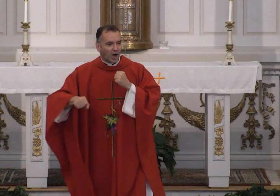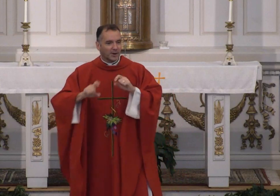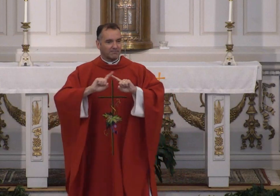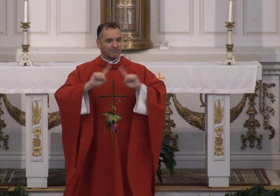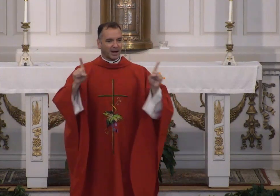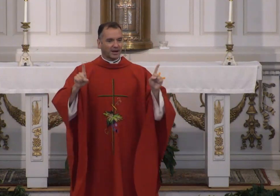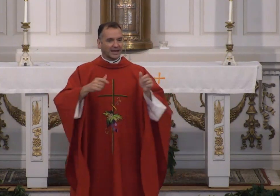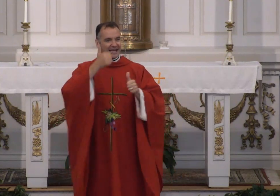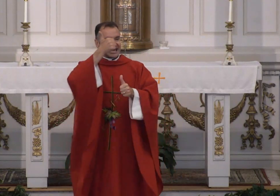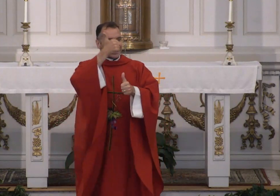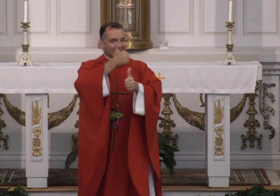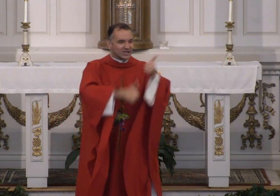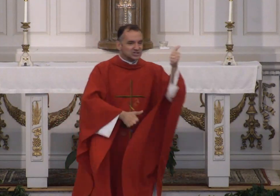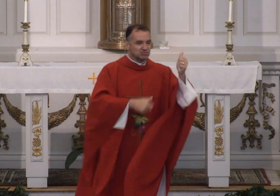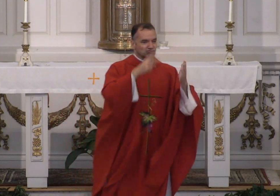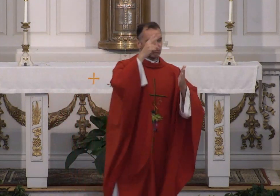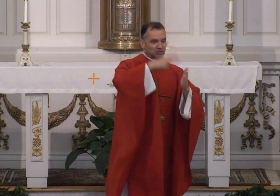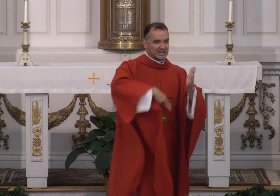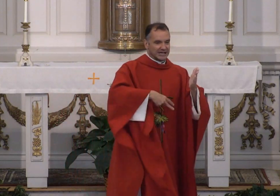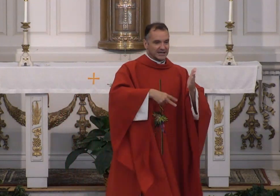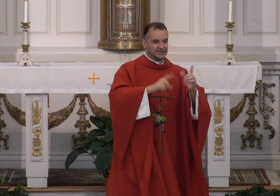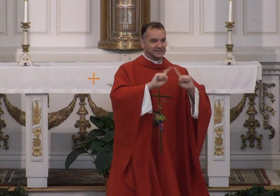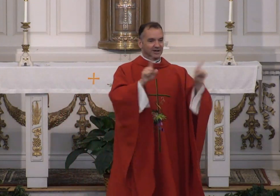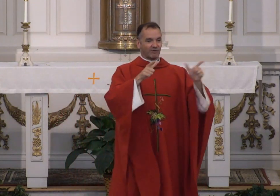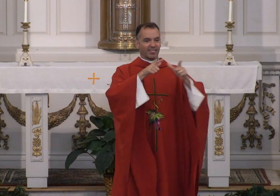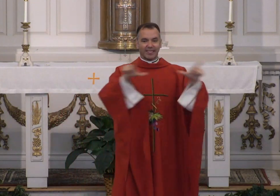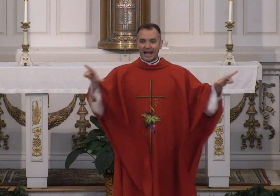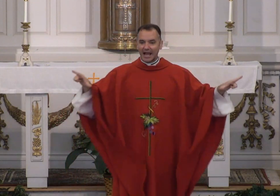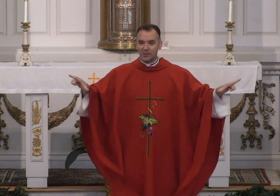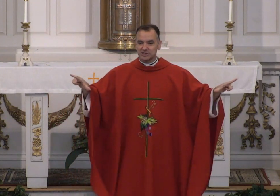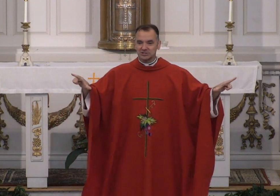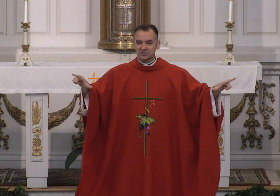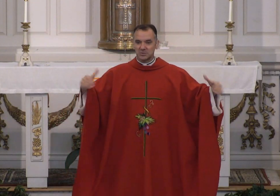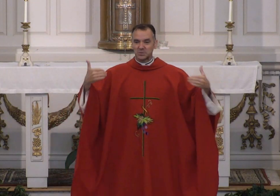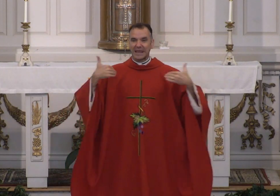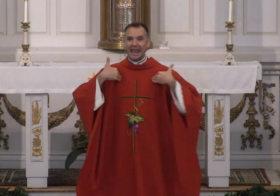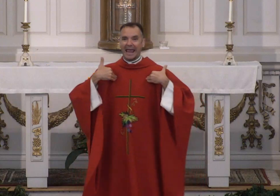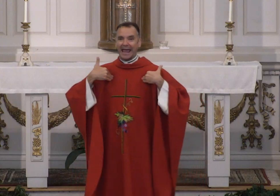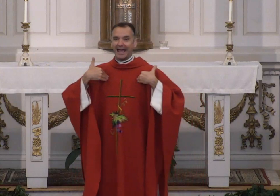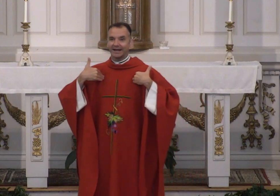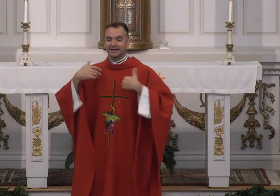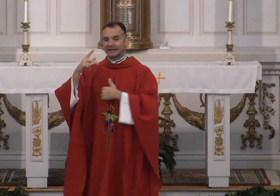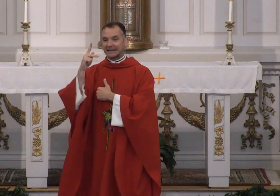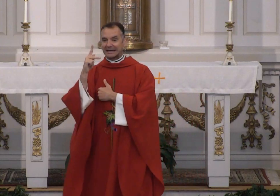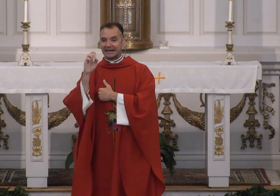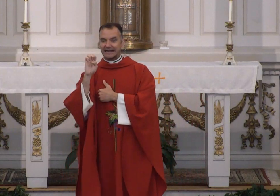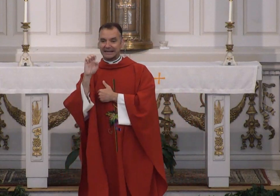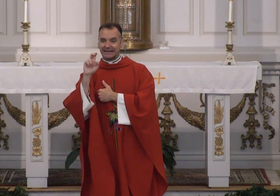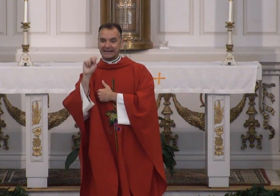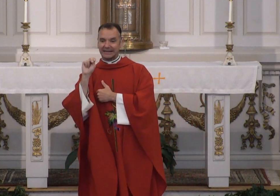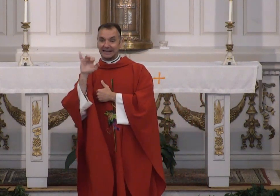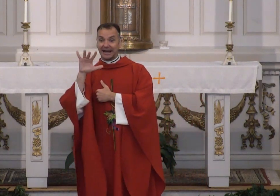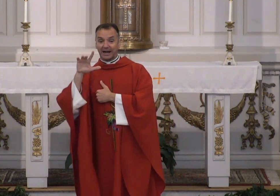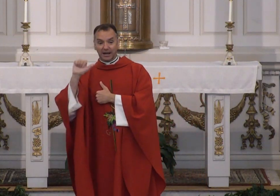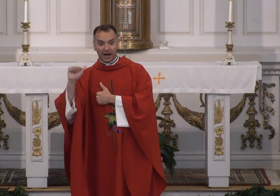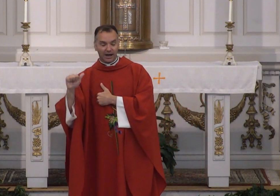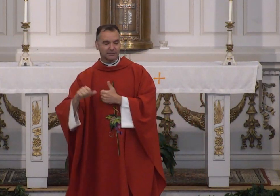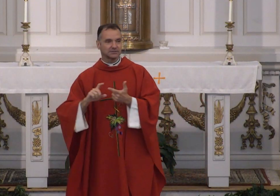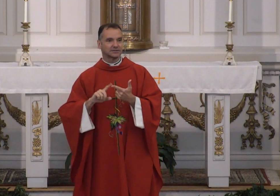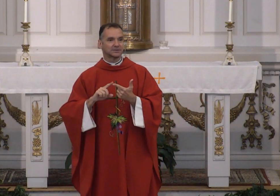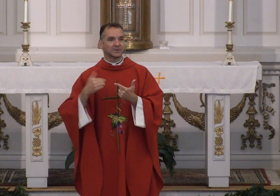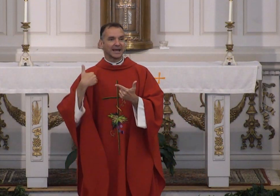at 4 o'clock, and it was a little bit longer than usual because we had different readings in different